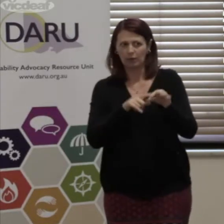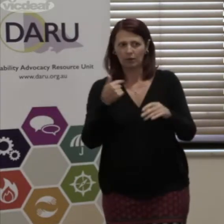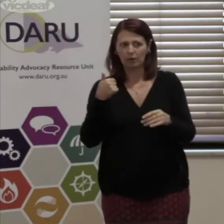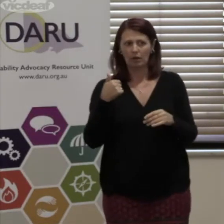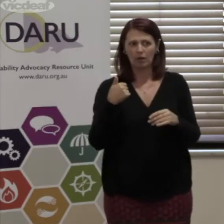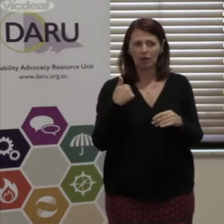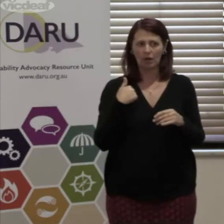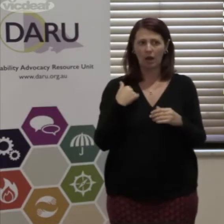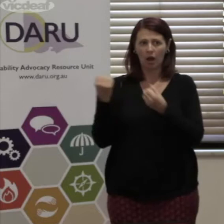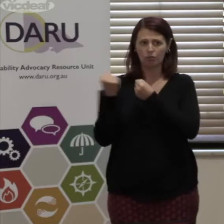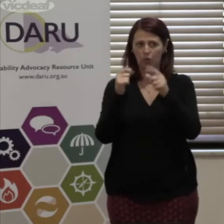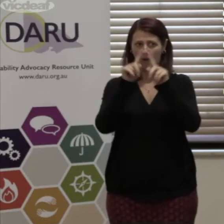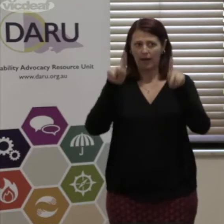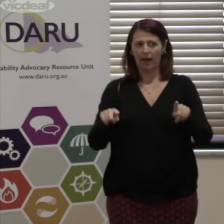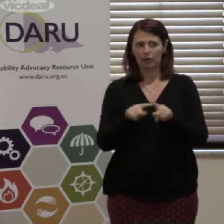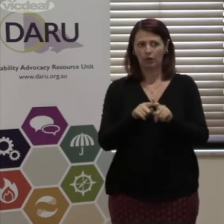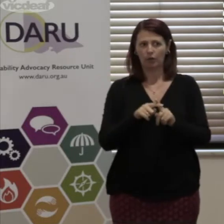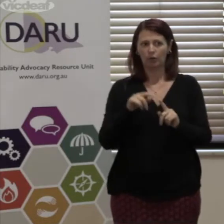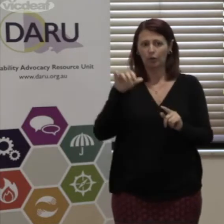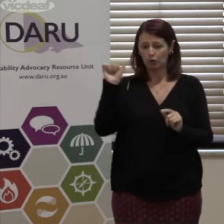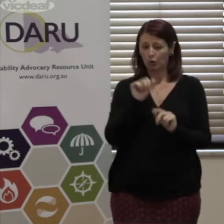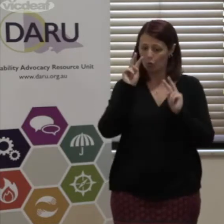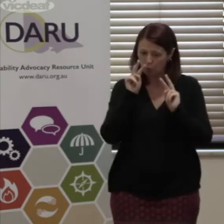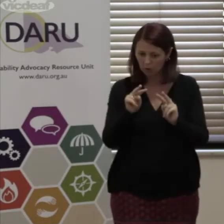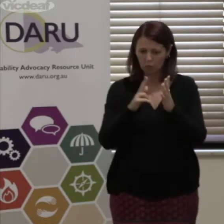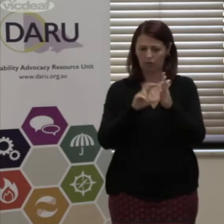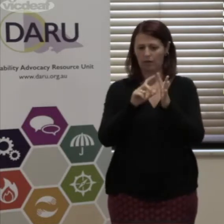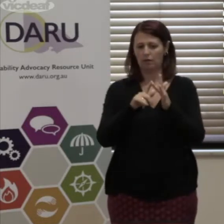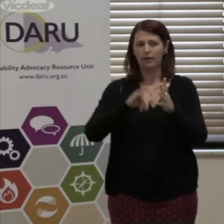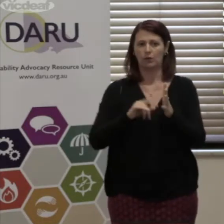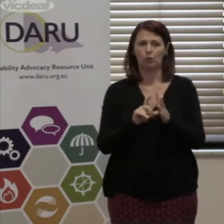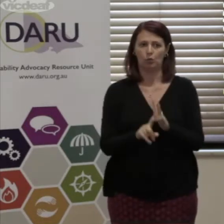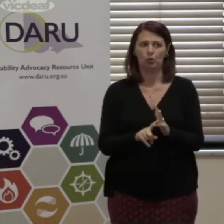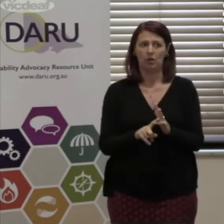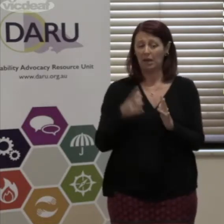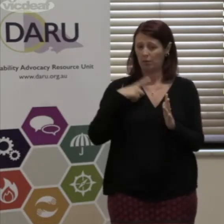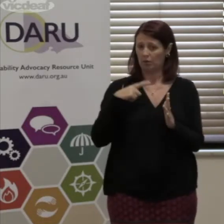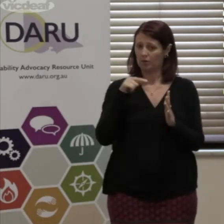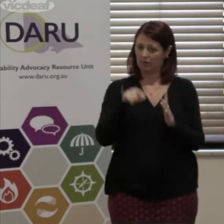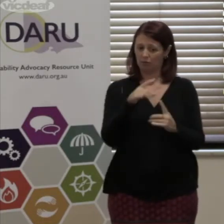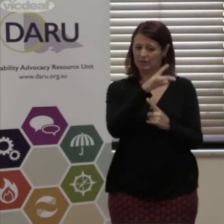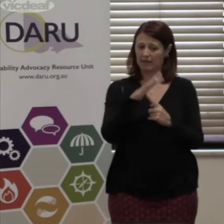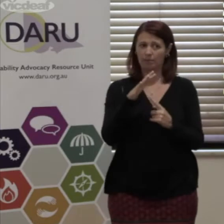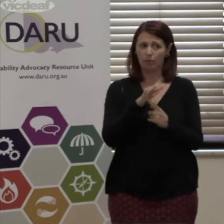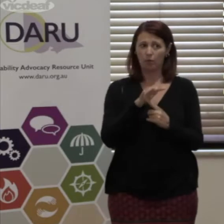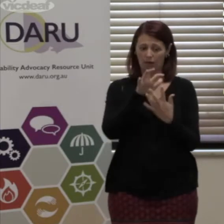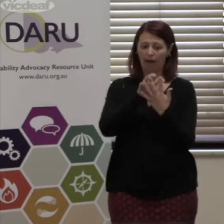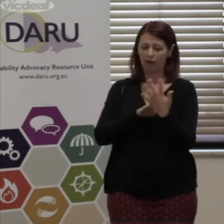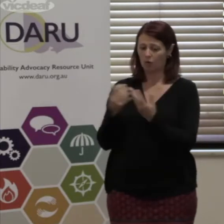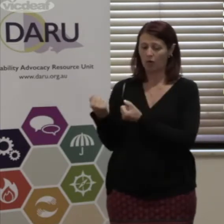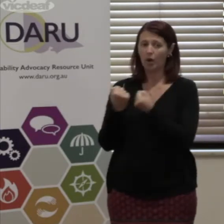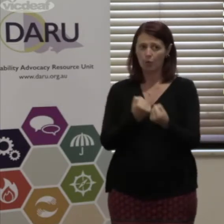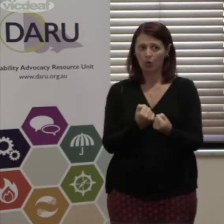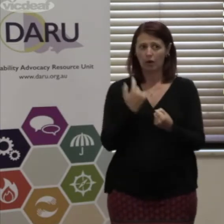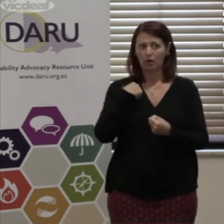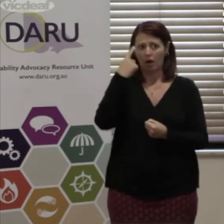article. I would suggest that you watch what they do, because that was an important article that I brought in,